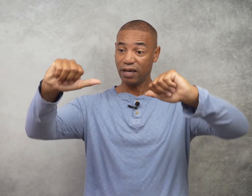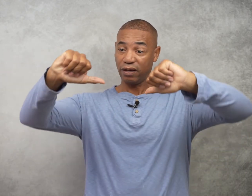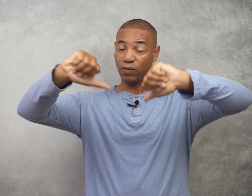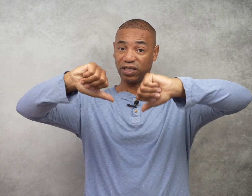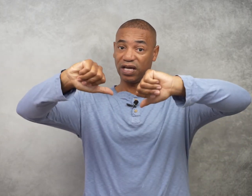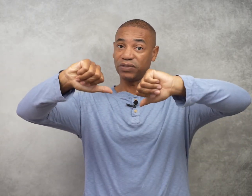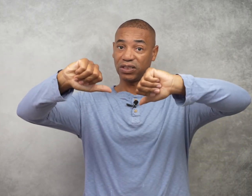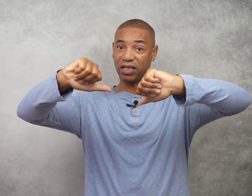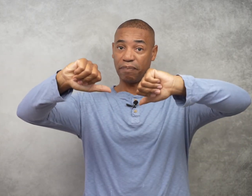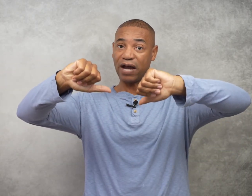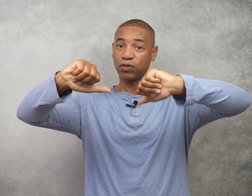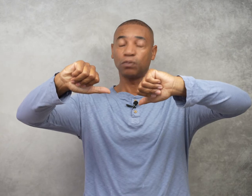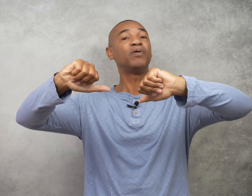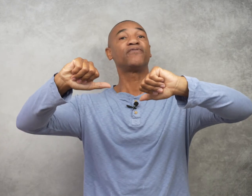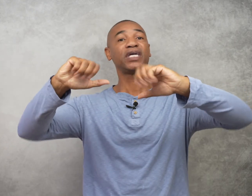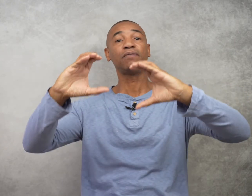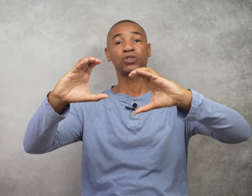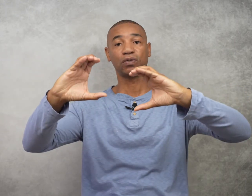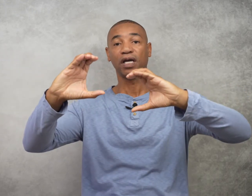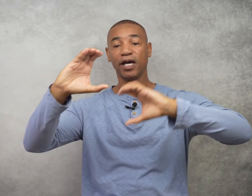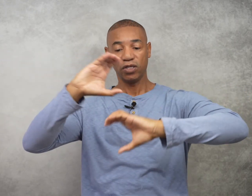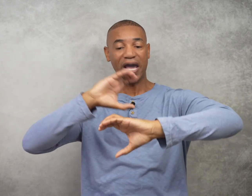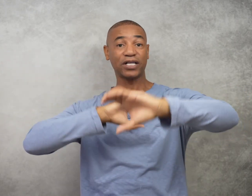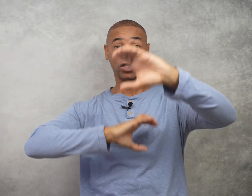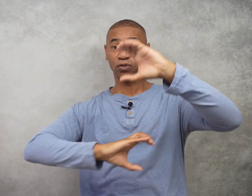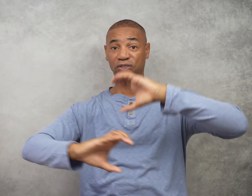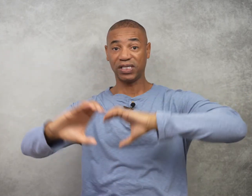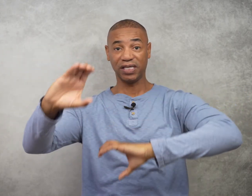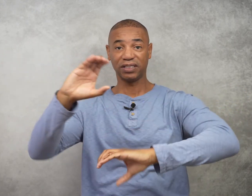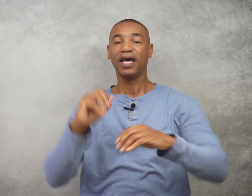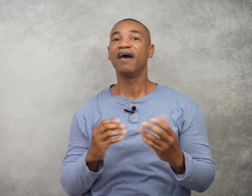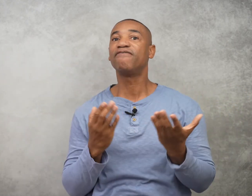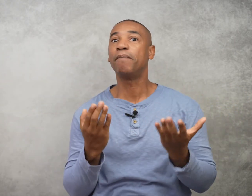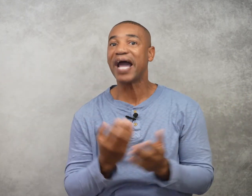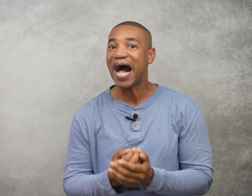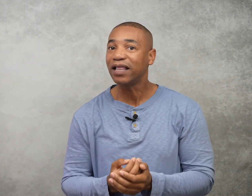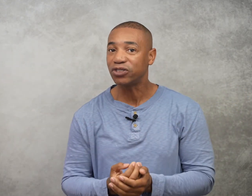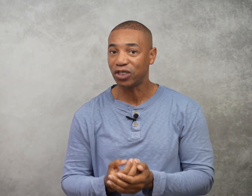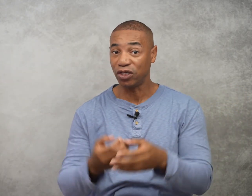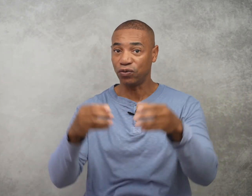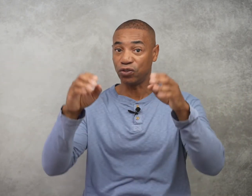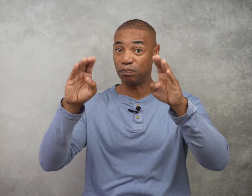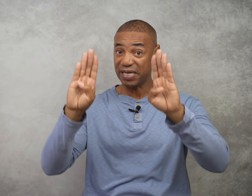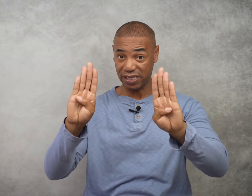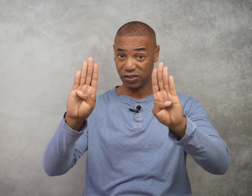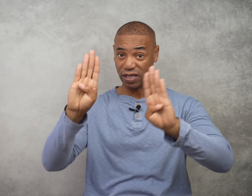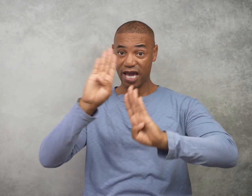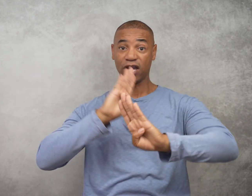with the thumbs extended backwards, but for chemistry, you'll actually use C's. And for biology, you'll use B's and go